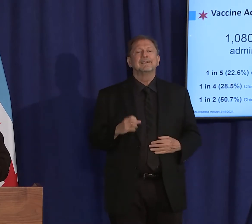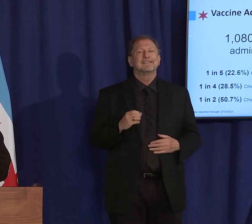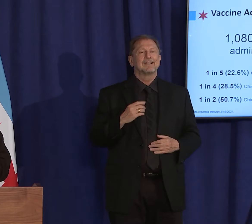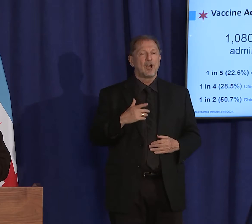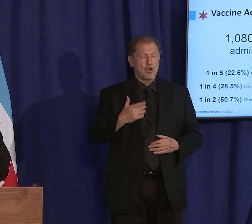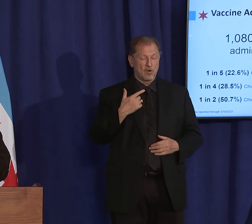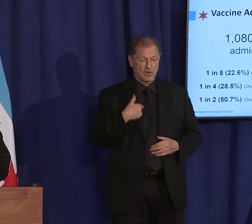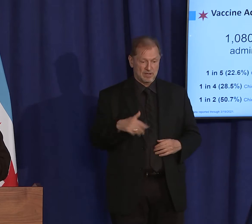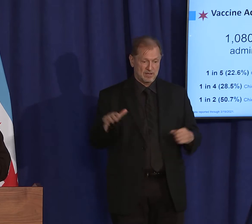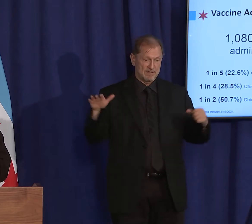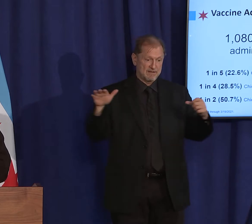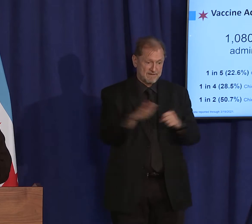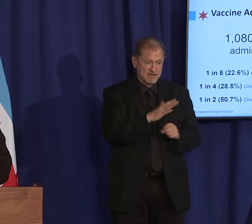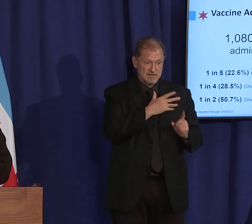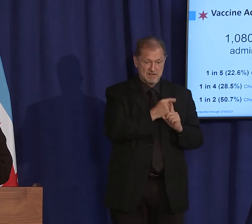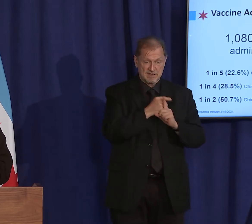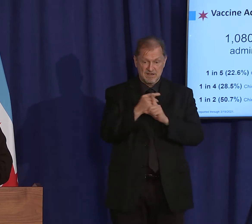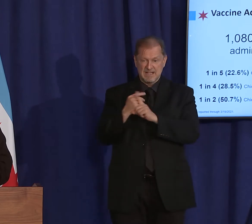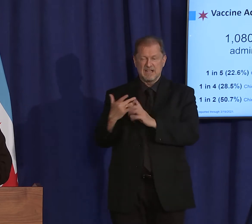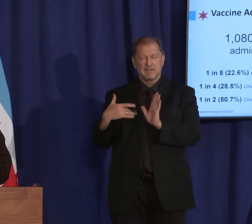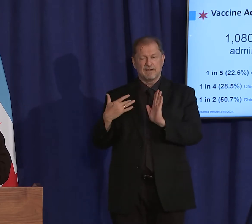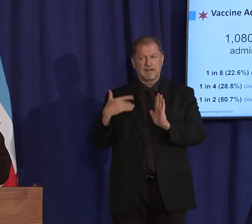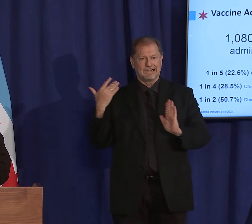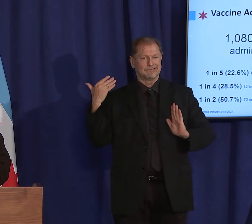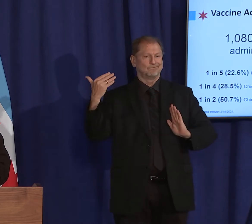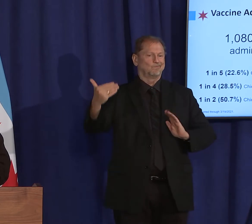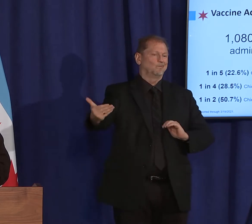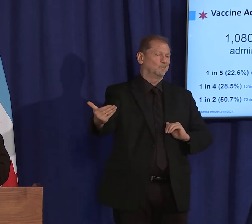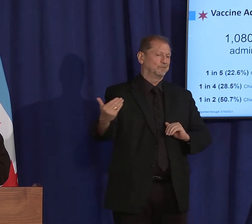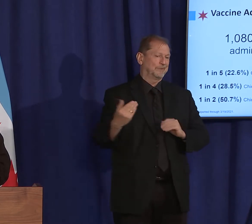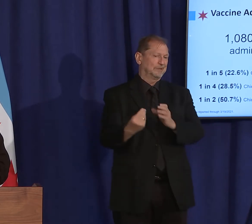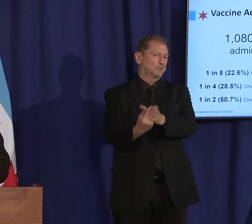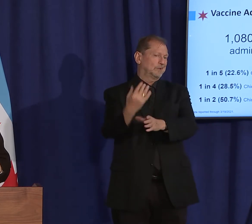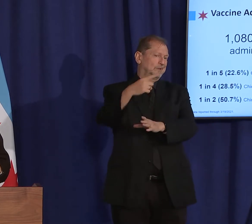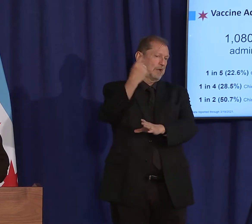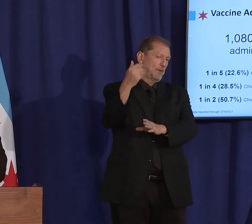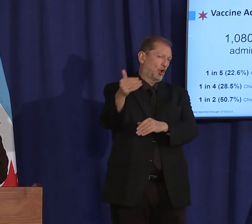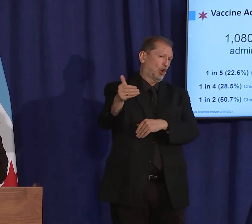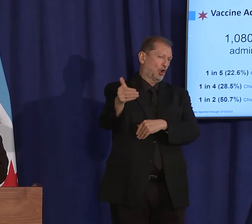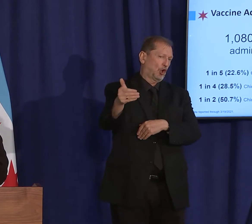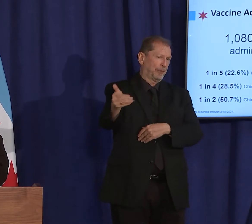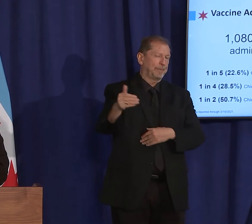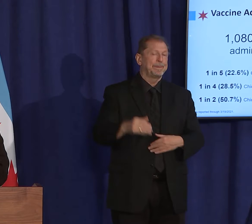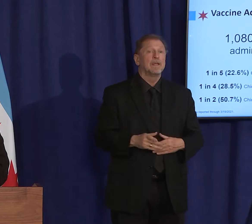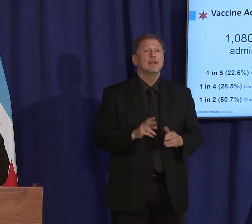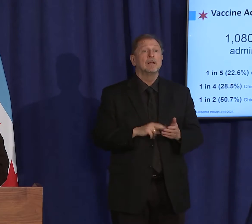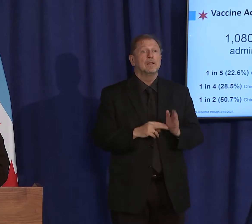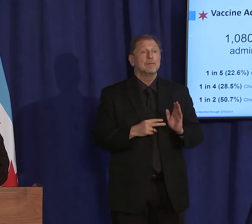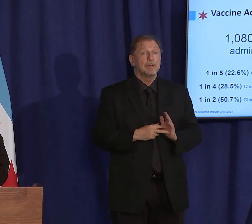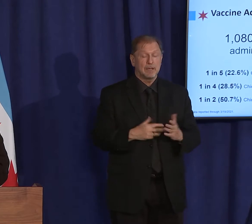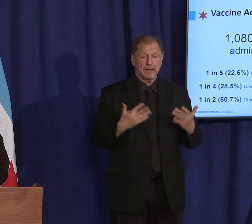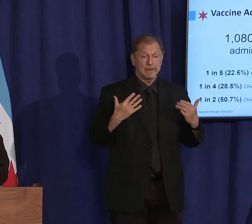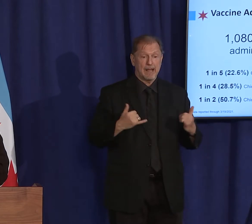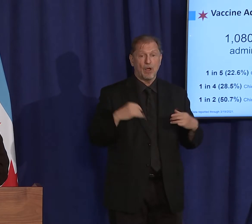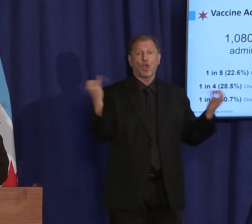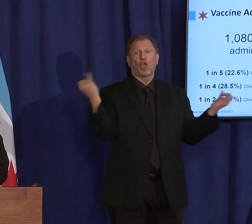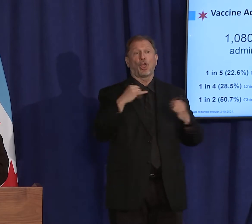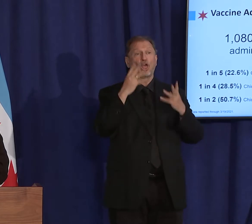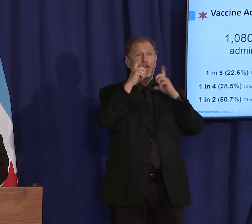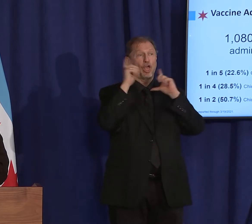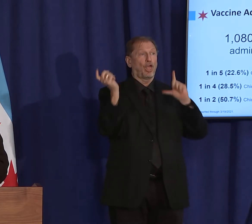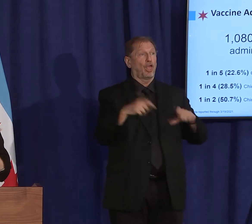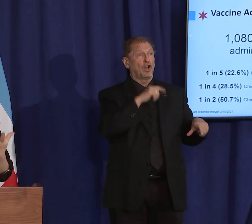state until quite a bit later into the spring, really moving into the early summer. And so please keep doing the things that you know